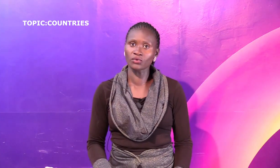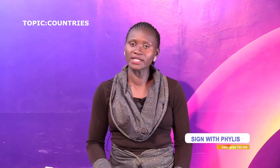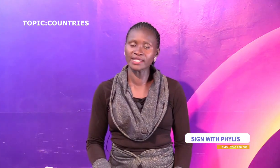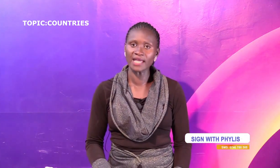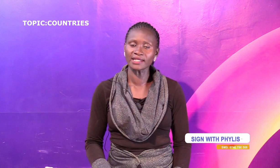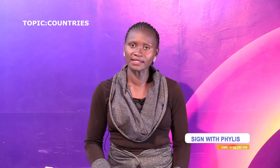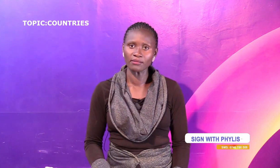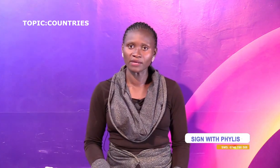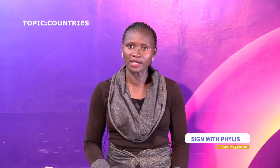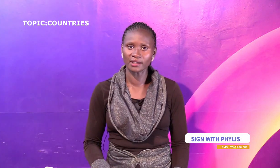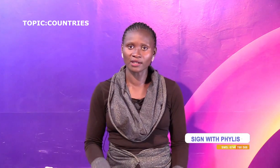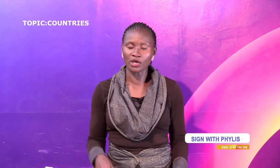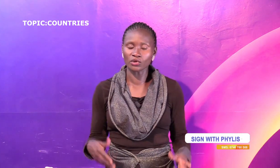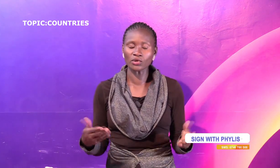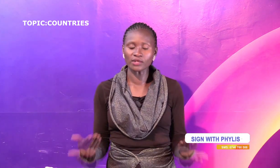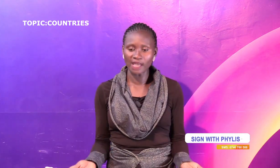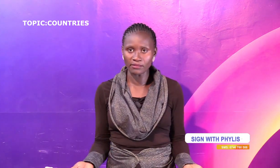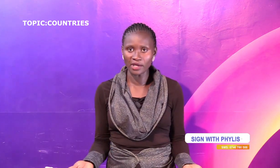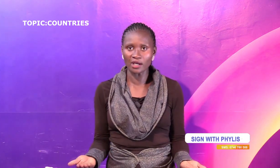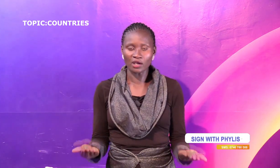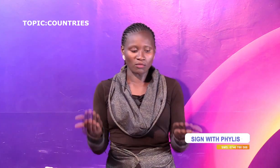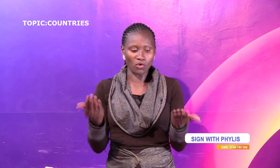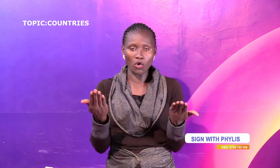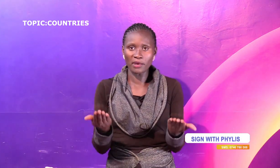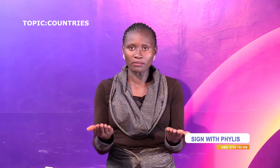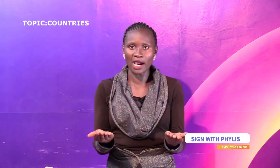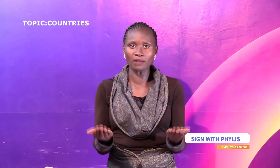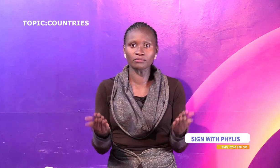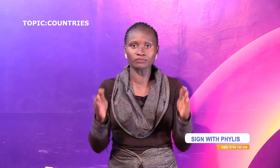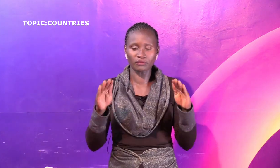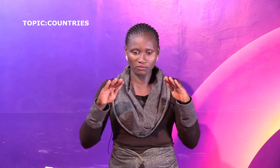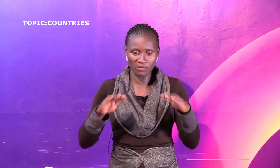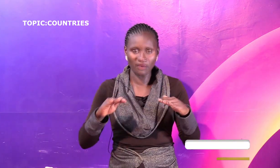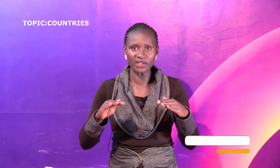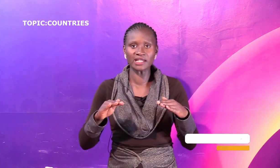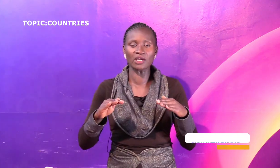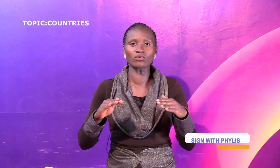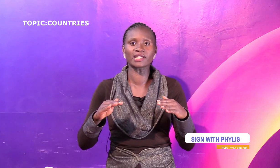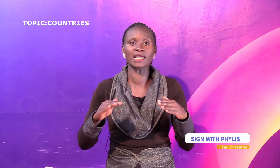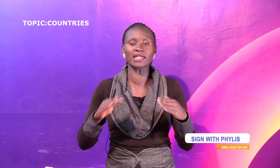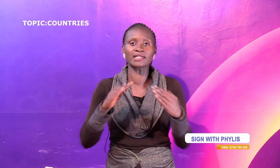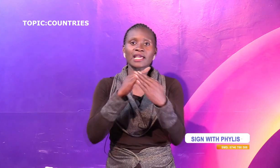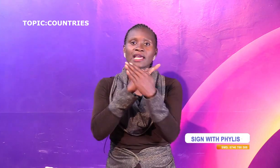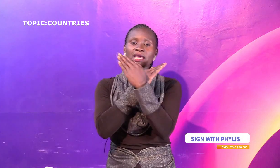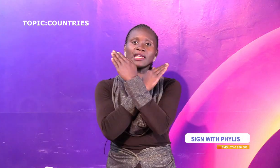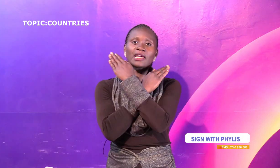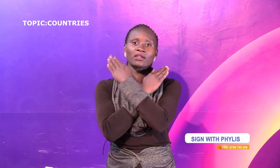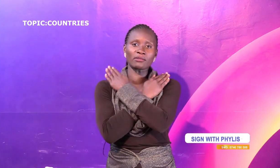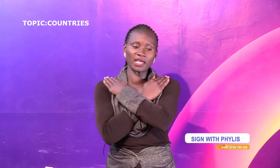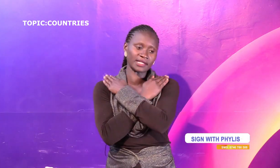sign Zambia? So Zambia, open palm, maybe facing downwards like this, and then you're making this sign